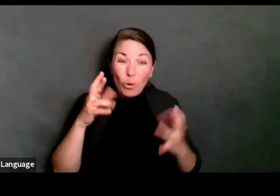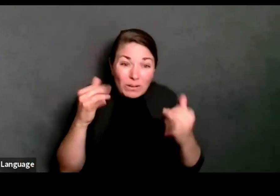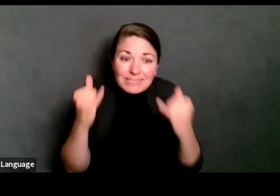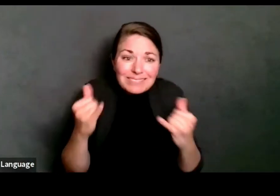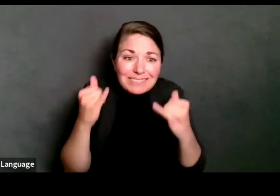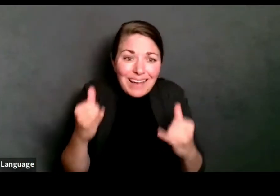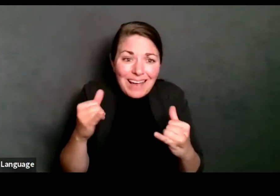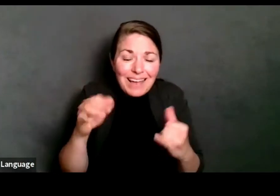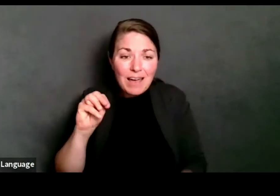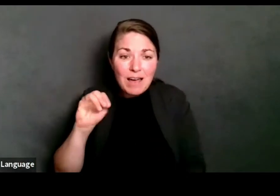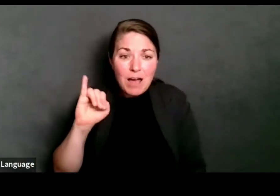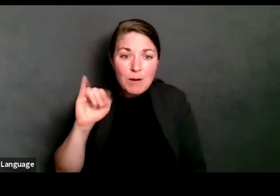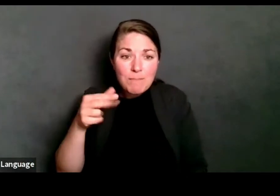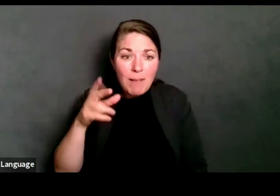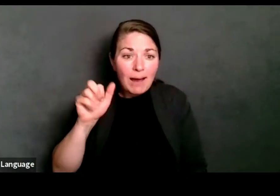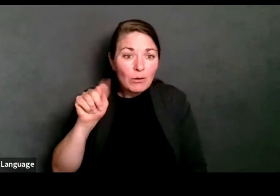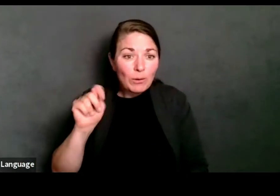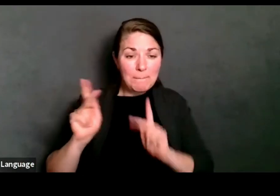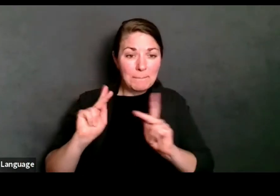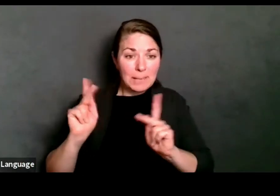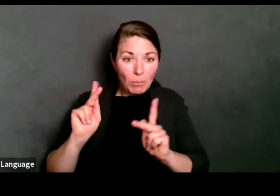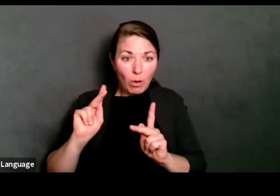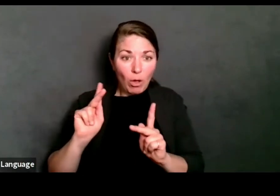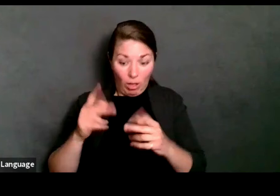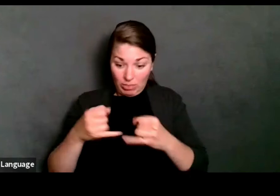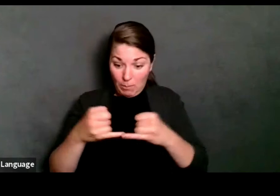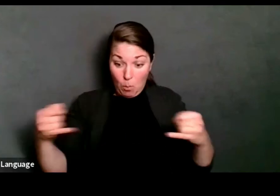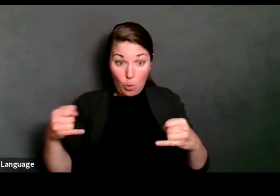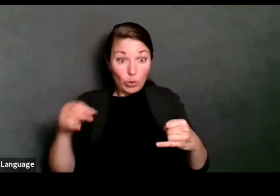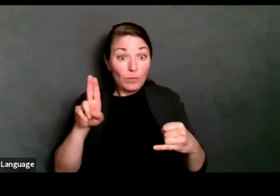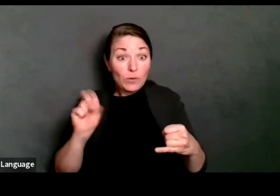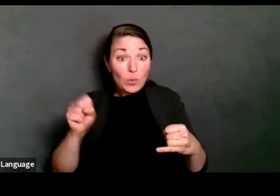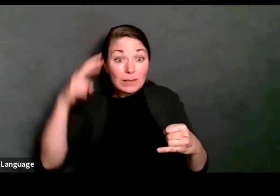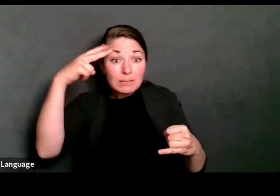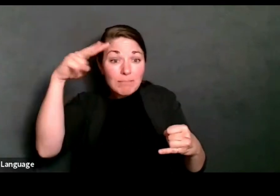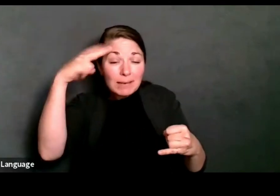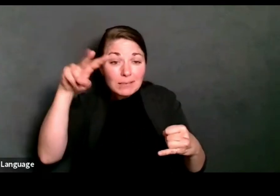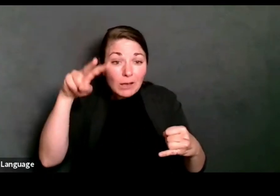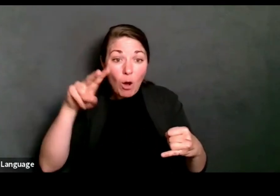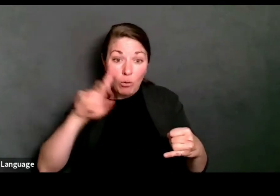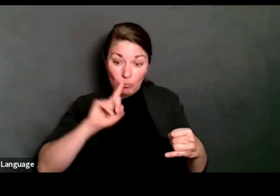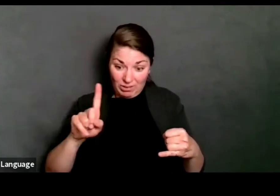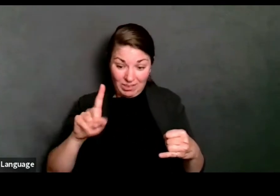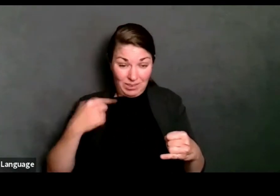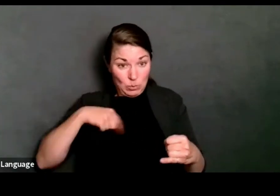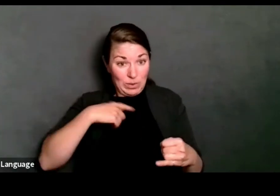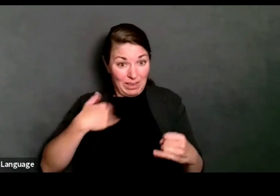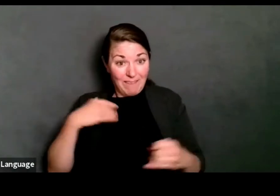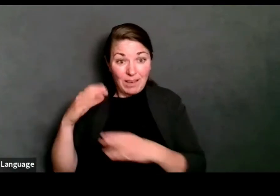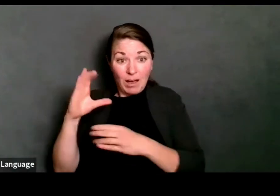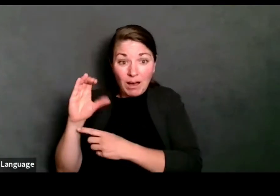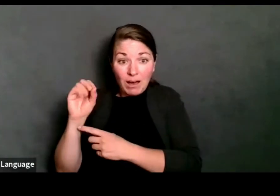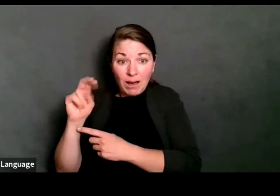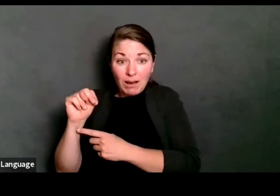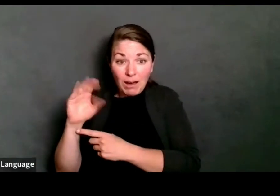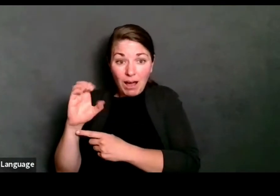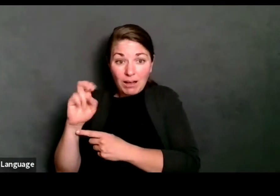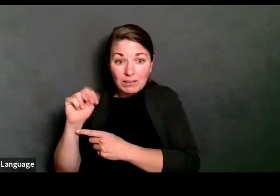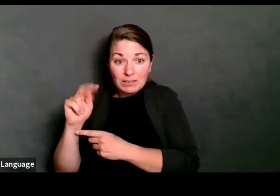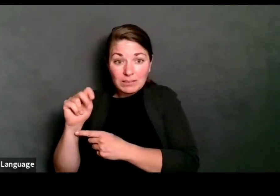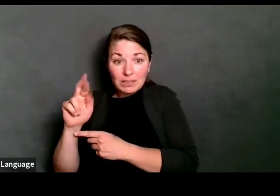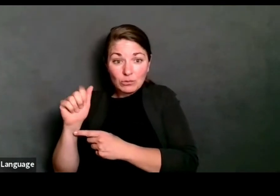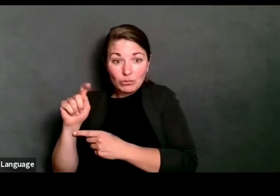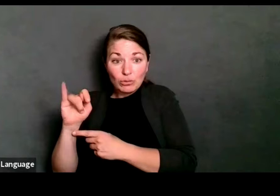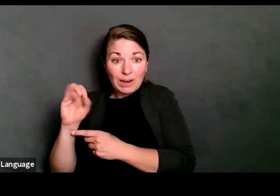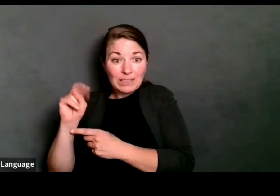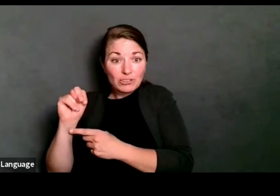today, who are today being held in concentration camps. All of these things are interconnected with the same narratives